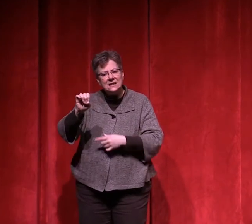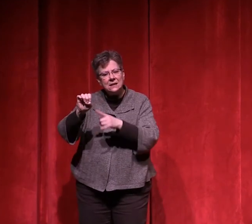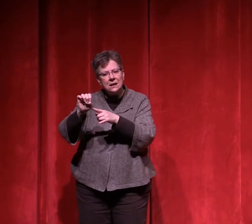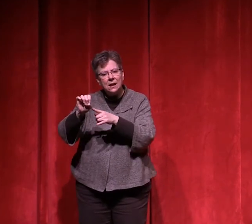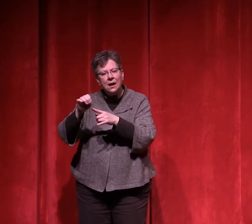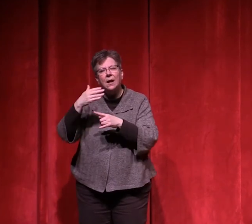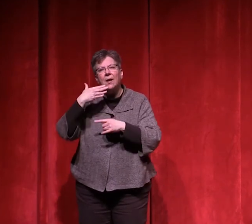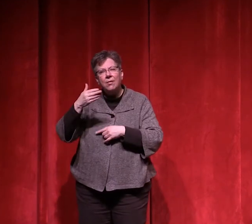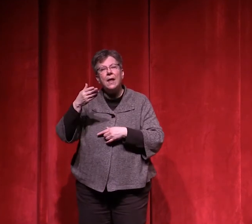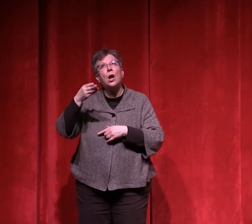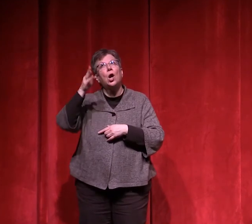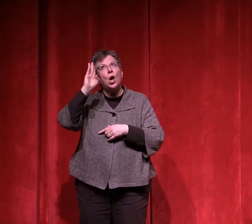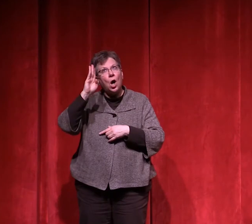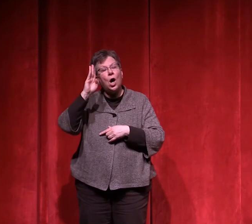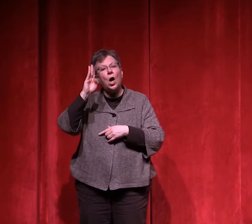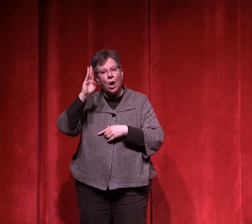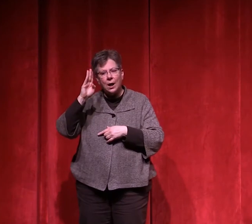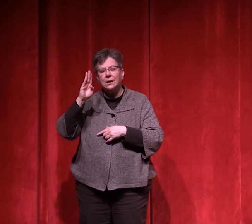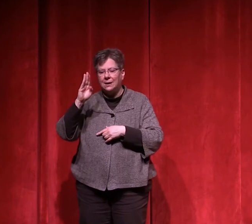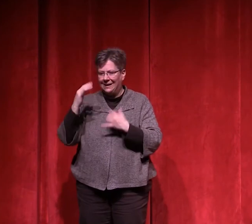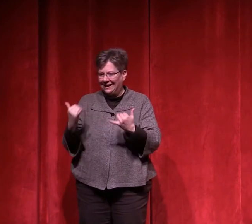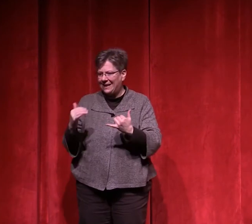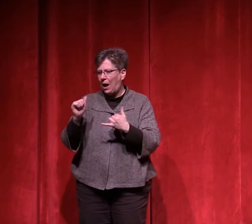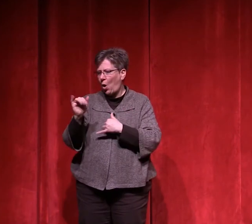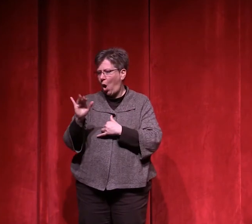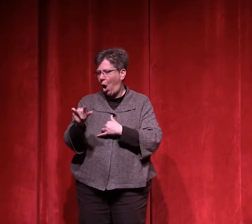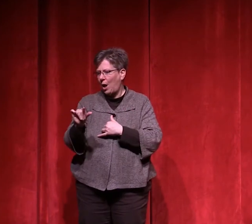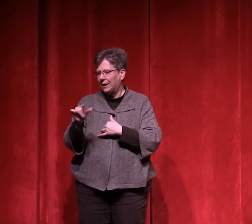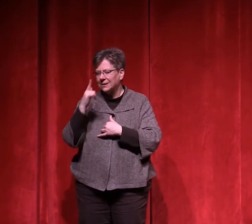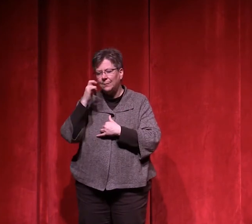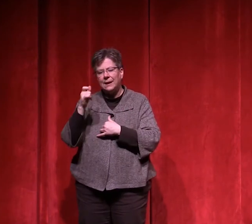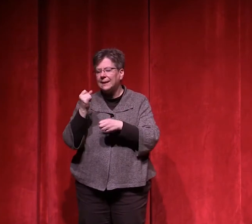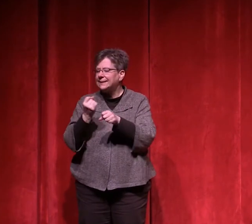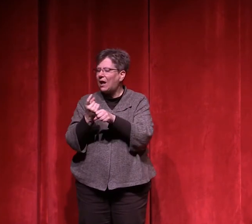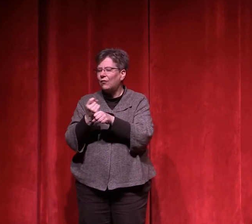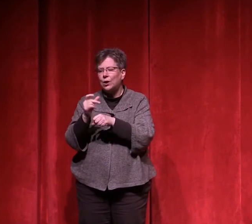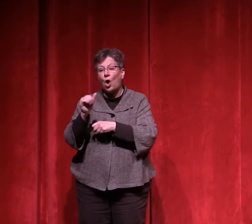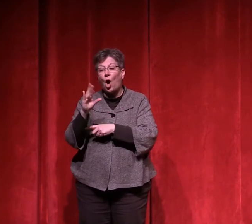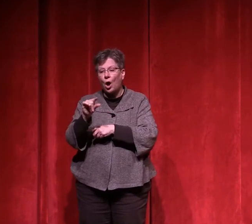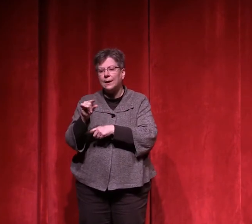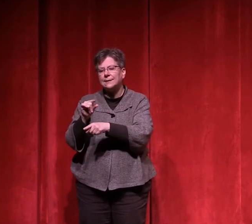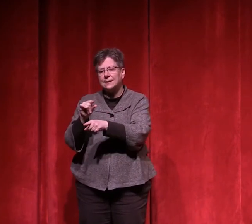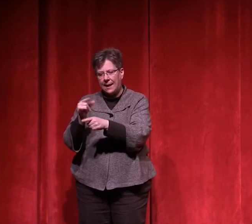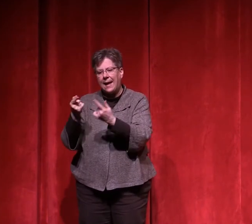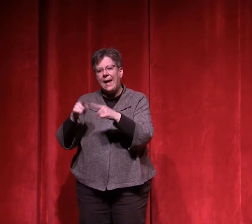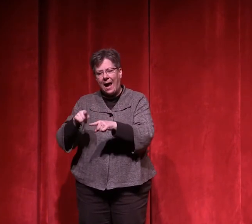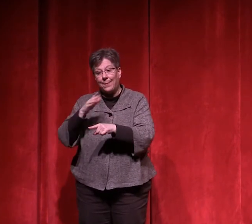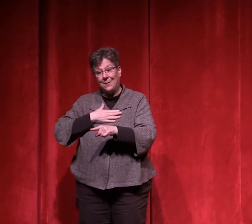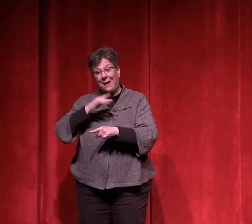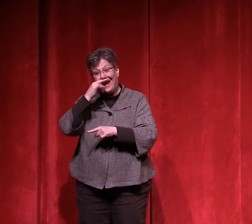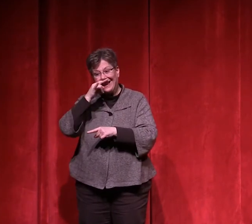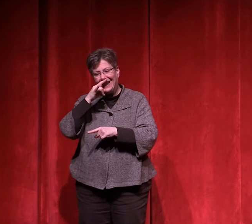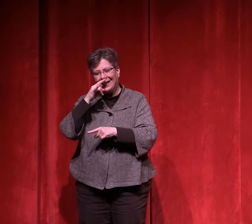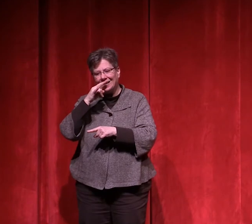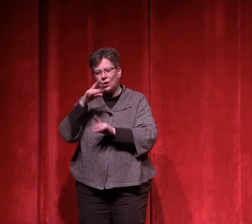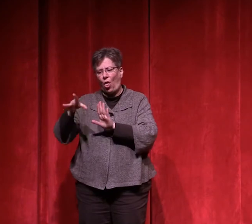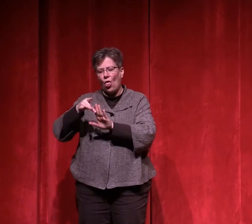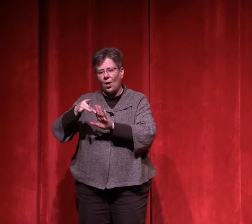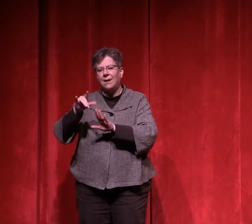Thank God it was August. Because every fucking August, my kids get lice.